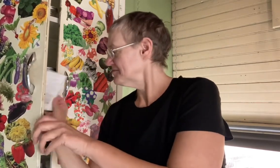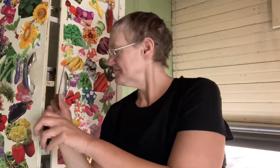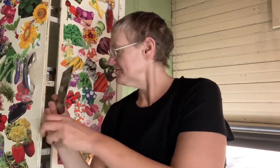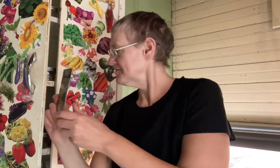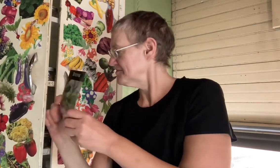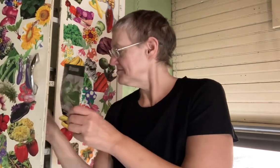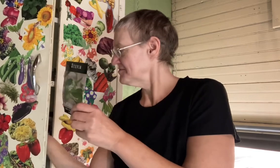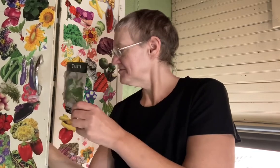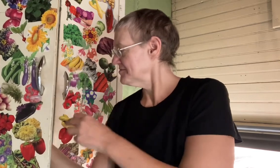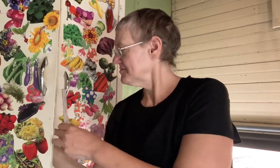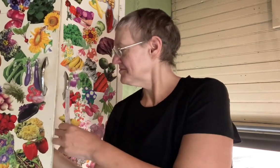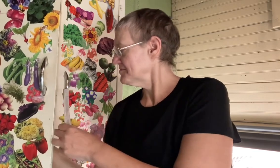and